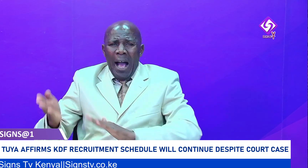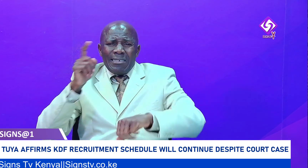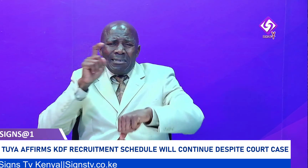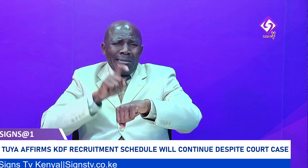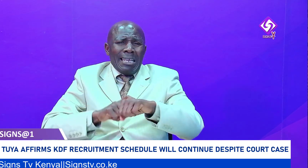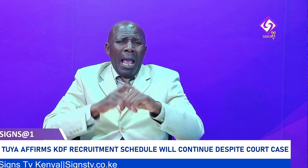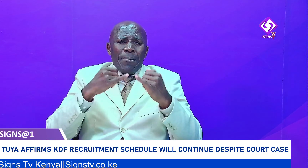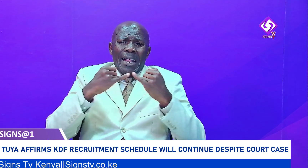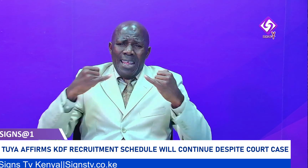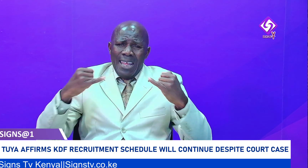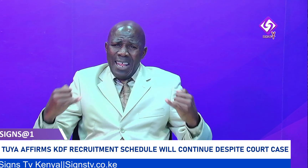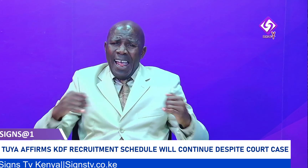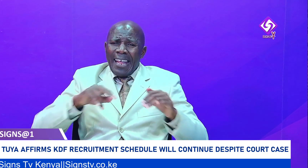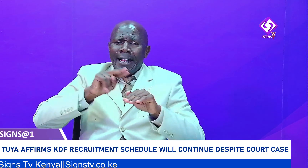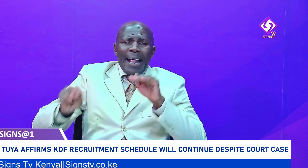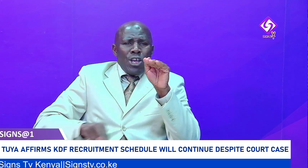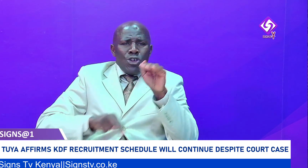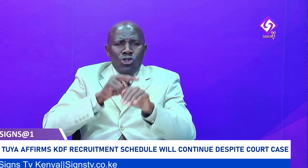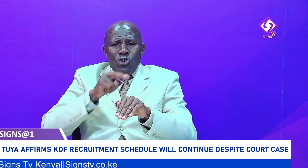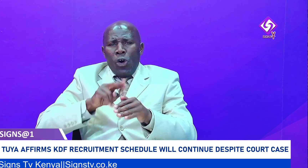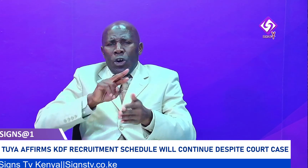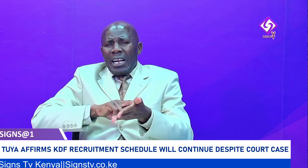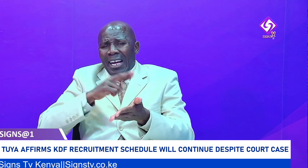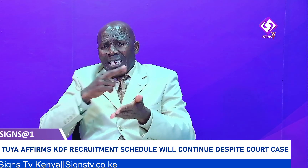national recruitment drive.